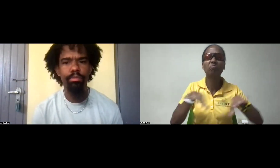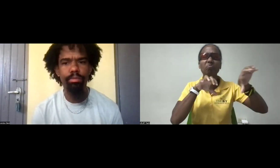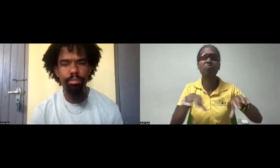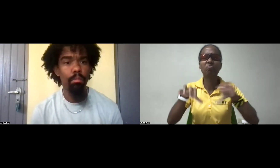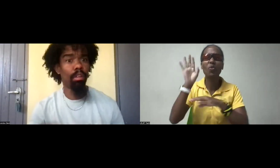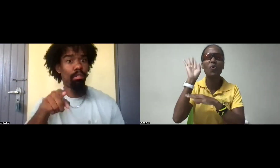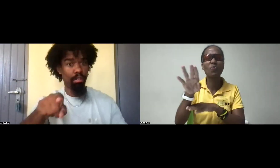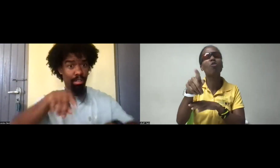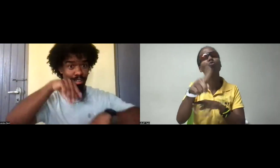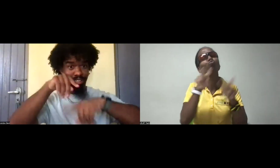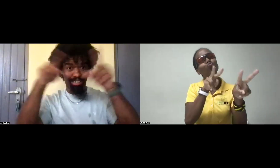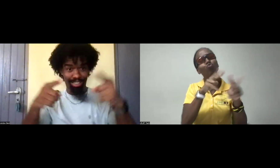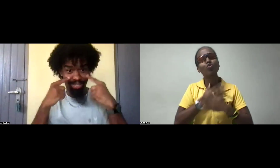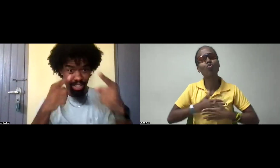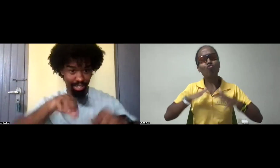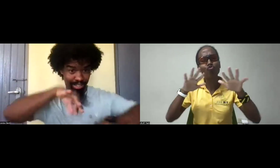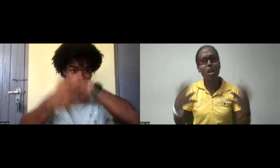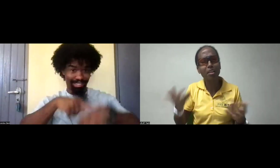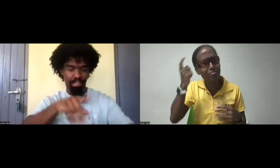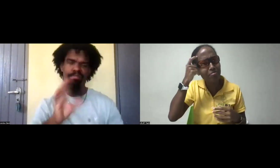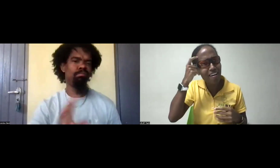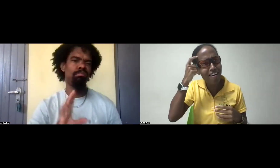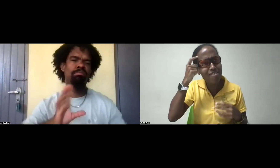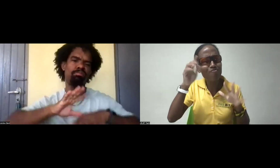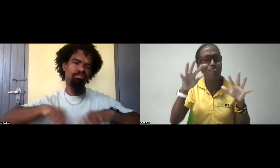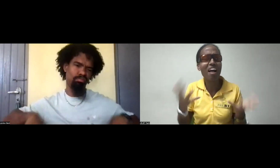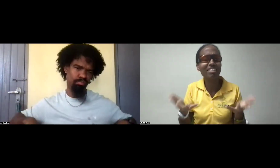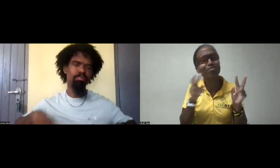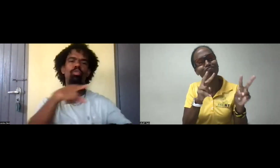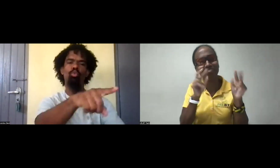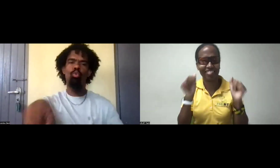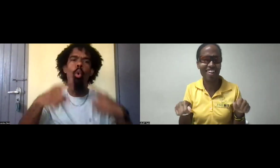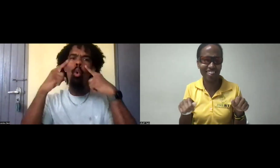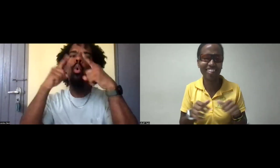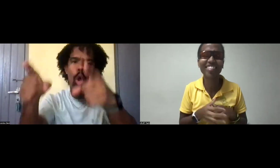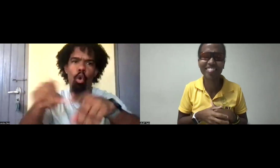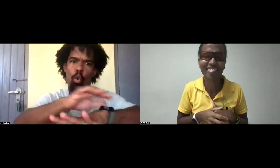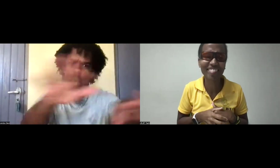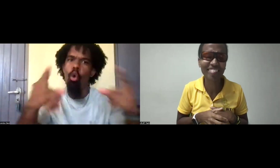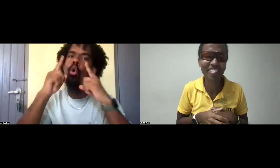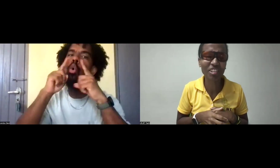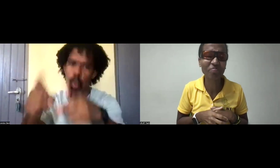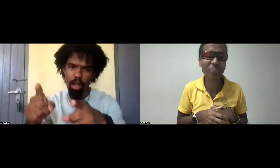We won't be using any interpreter for that video. We'll just be relaxing and watching the bloopers.